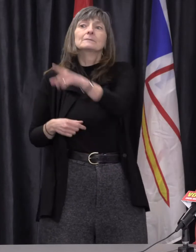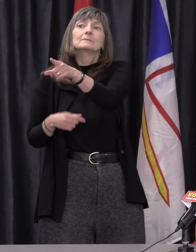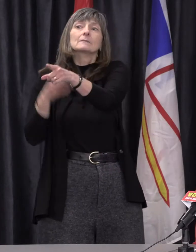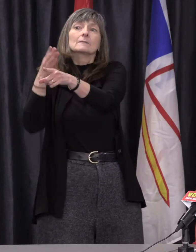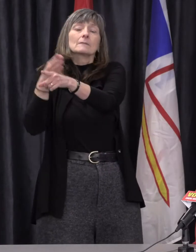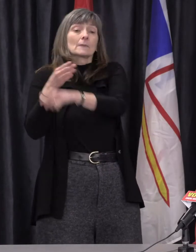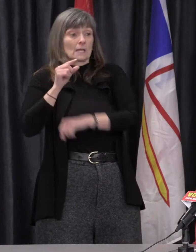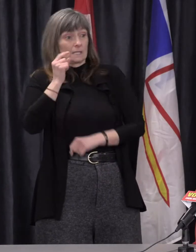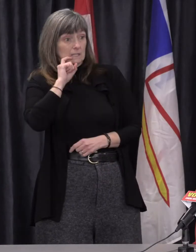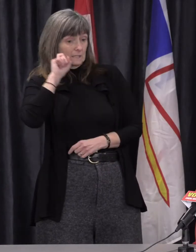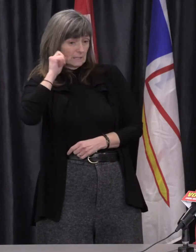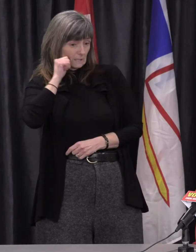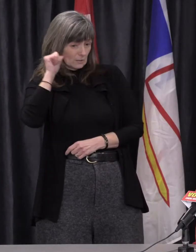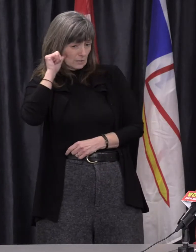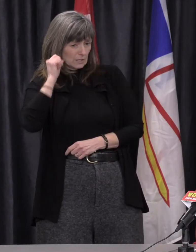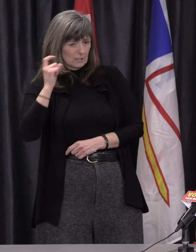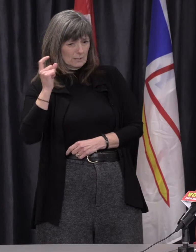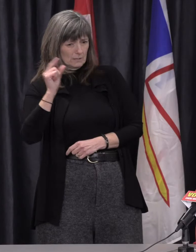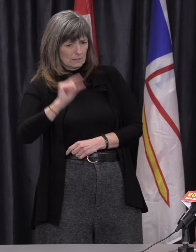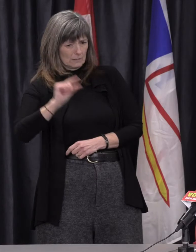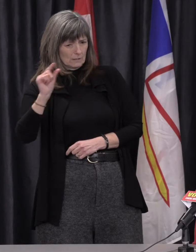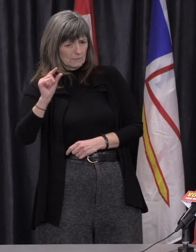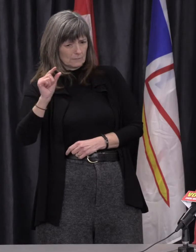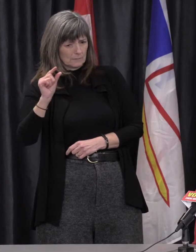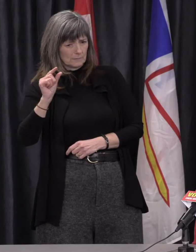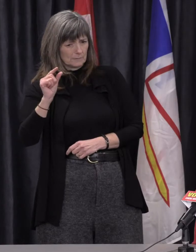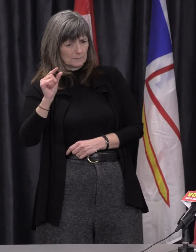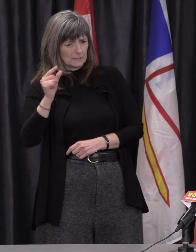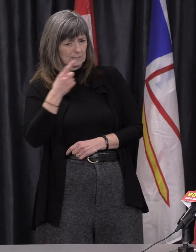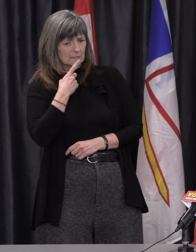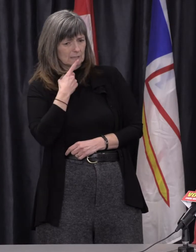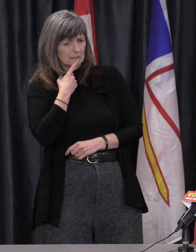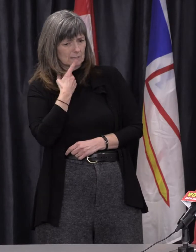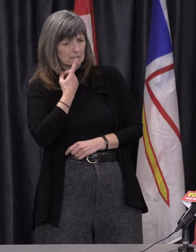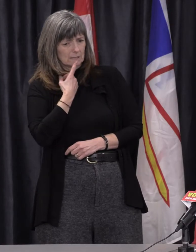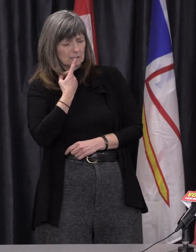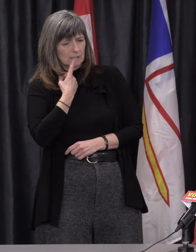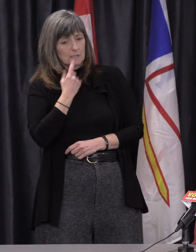yesterday released said it would be compensating